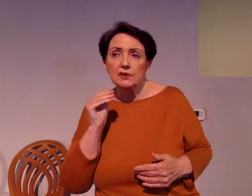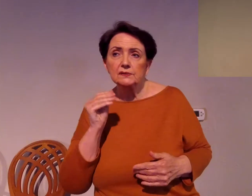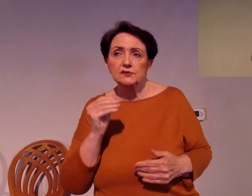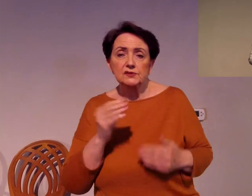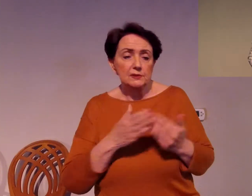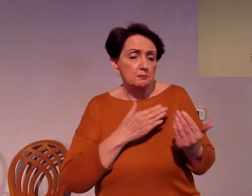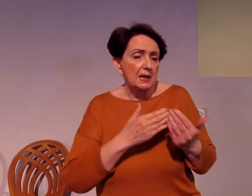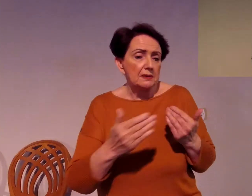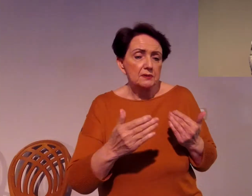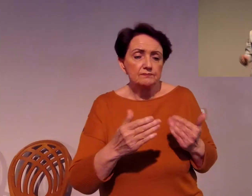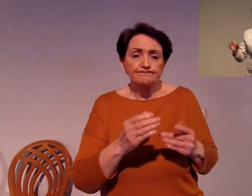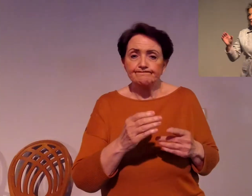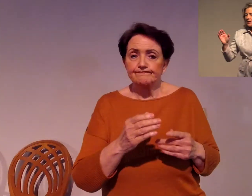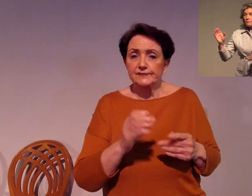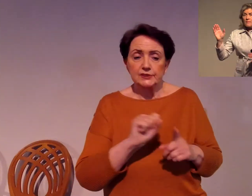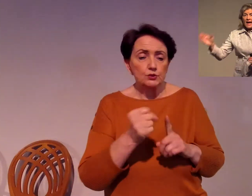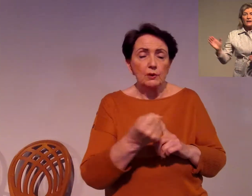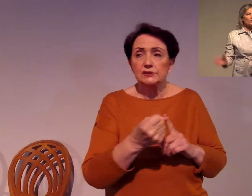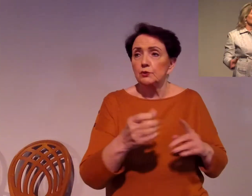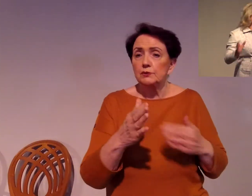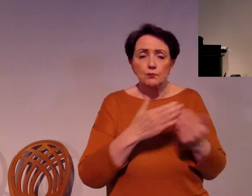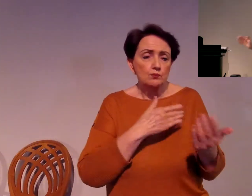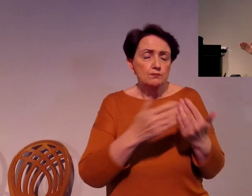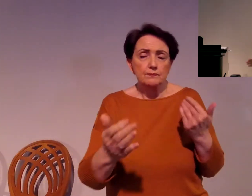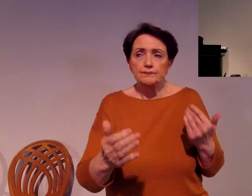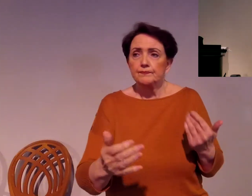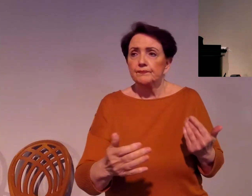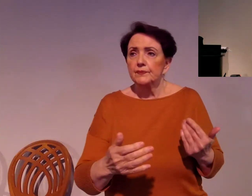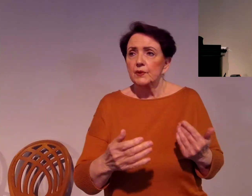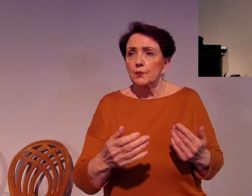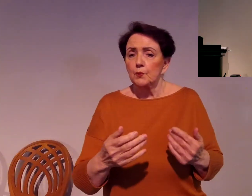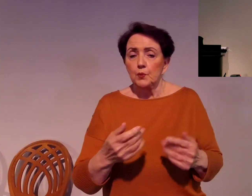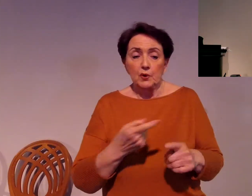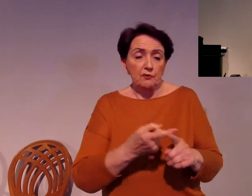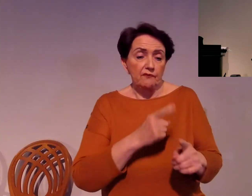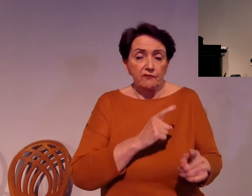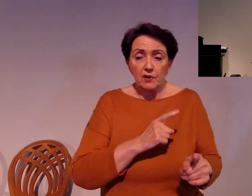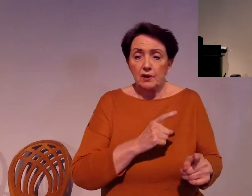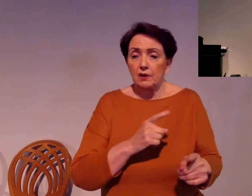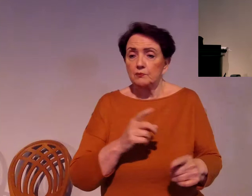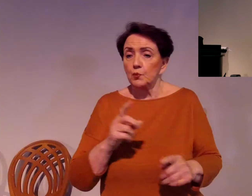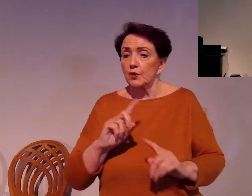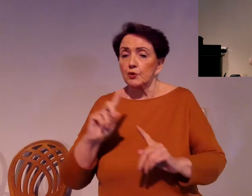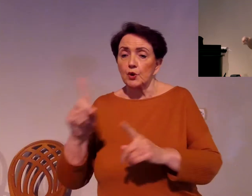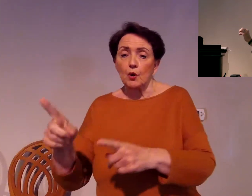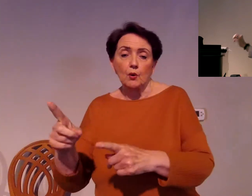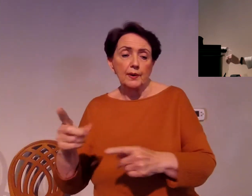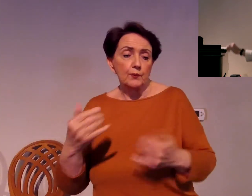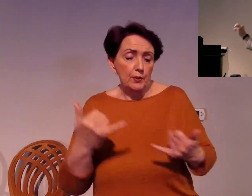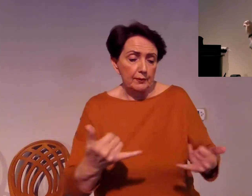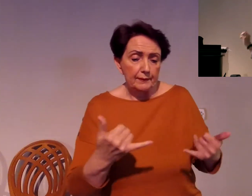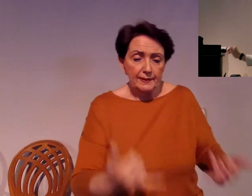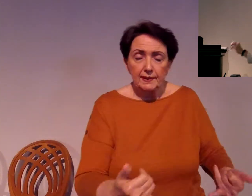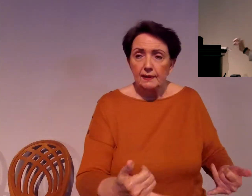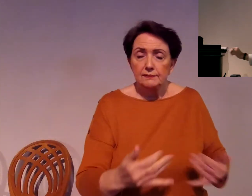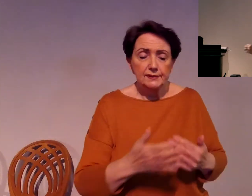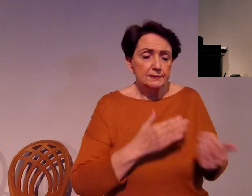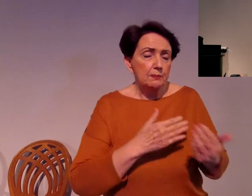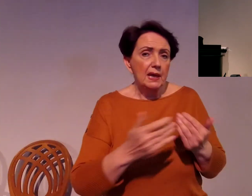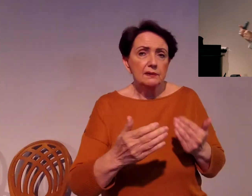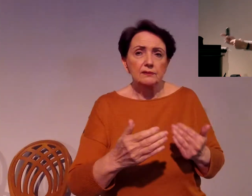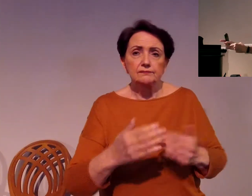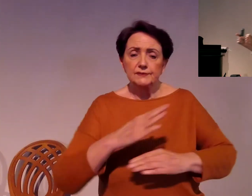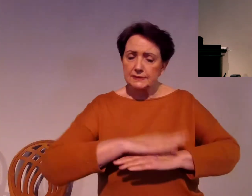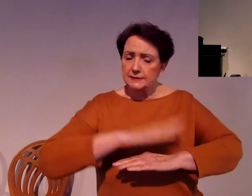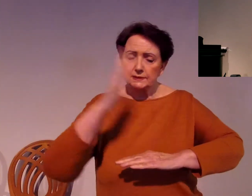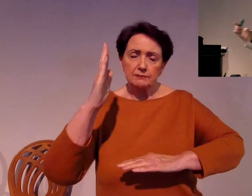our circumstance, it doesn't matter where we've come from, it doesn't matter where we are right now. There's actually no limit to